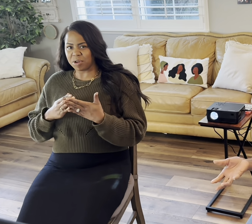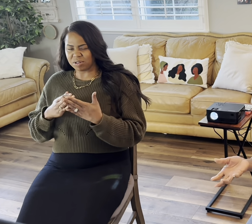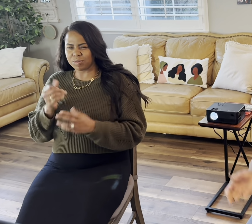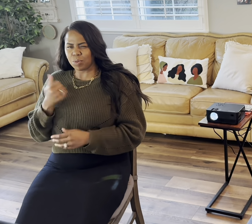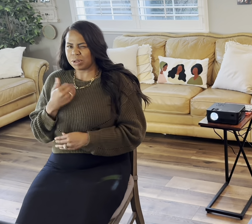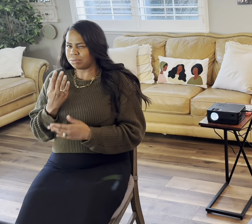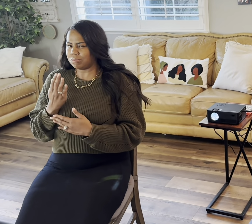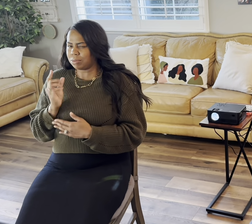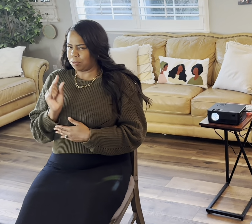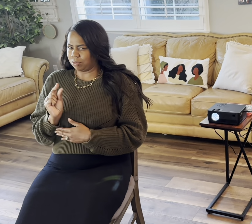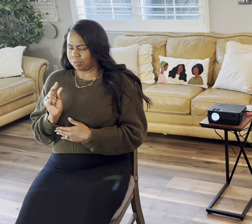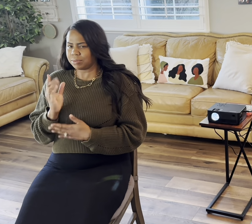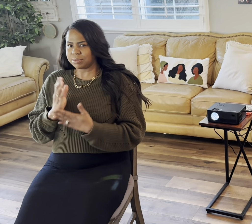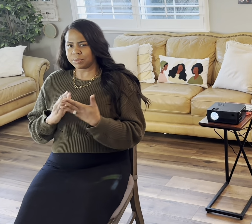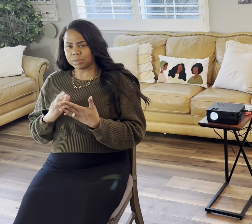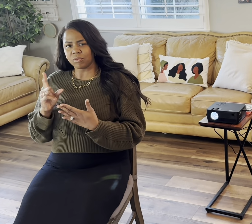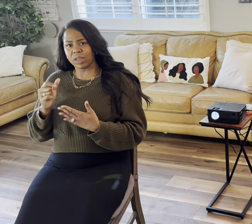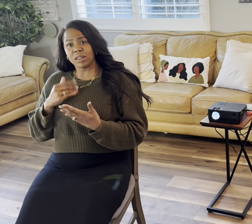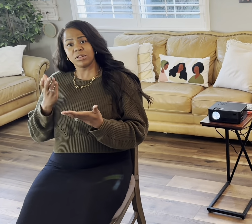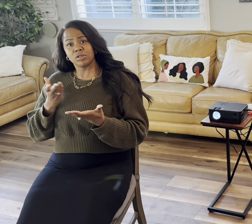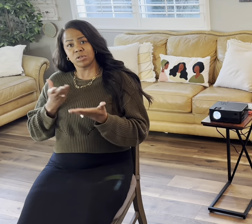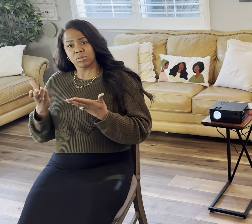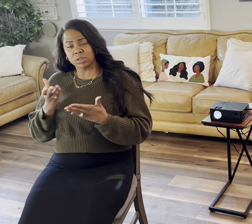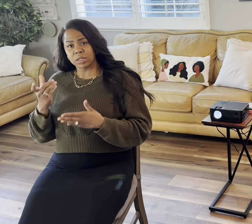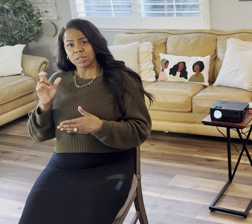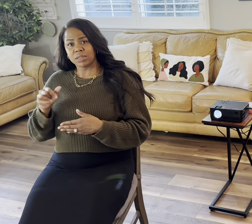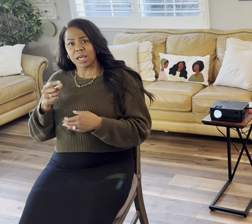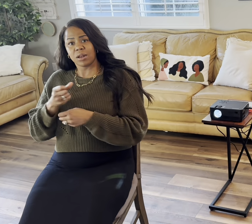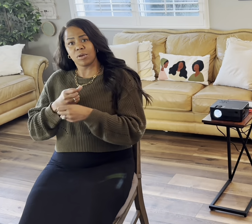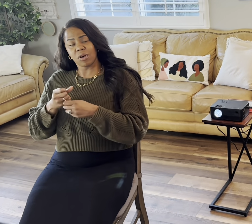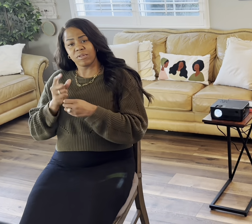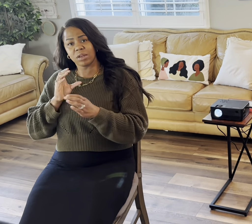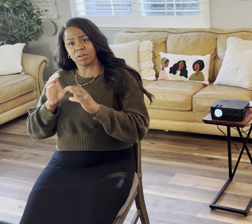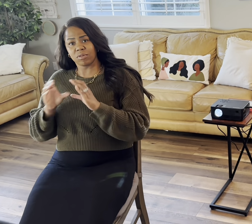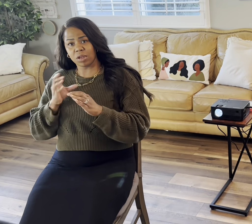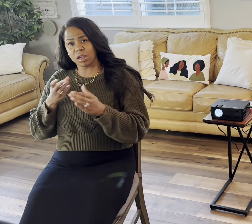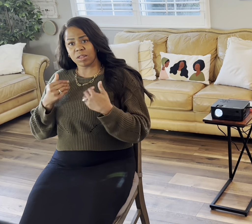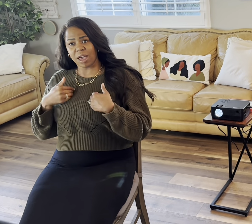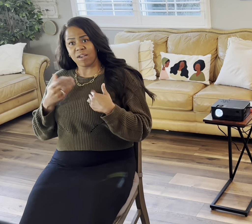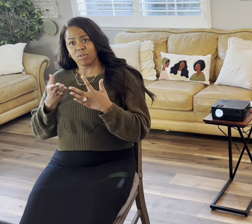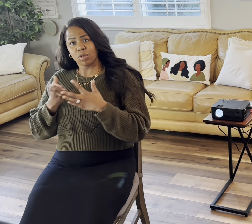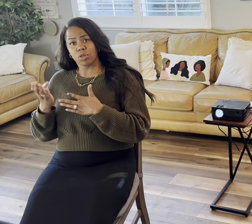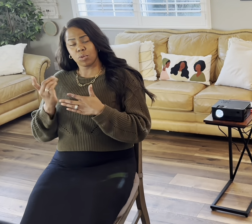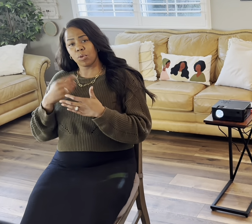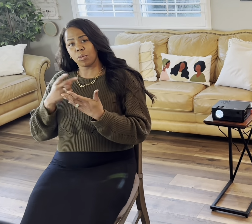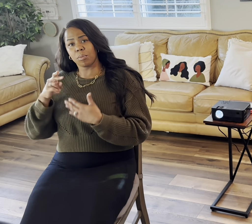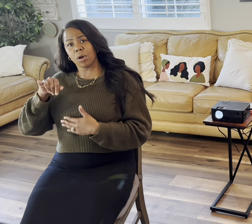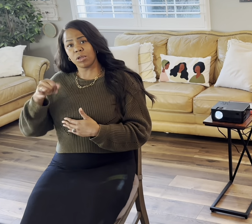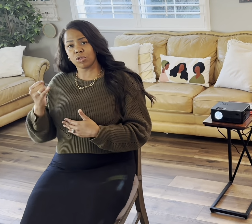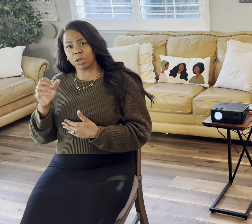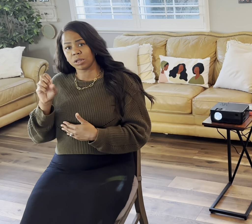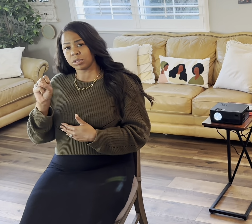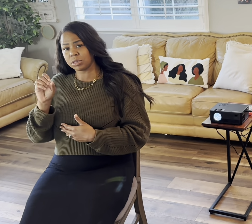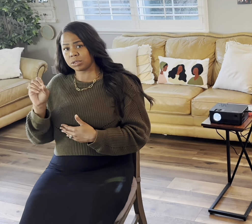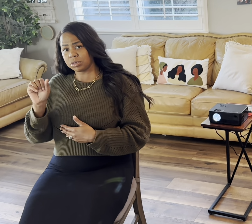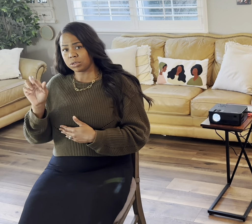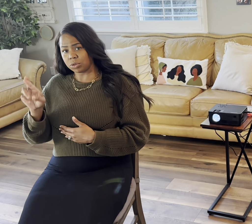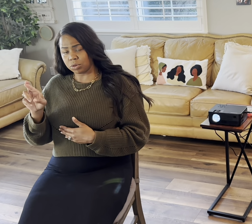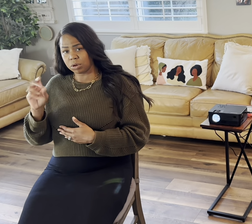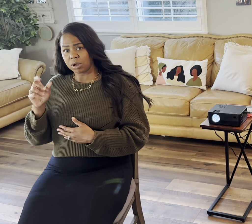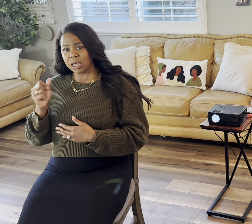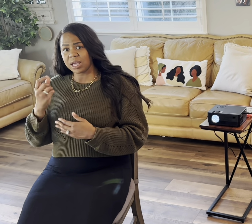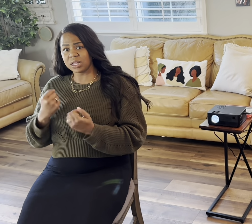small part, of the services that Coffee and Conversation provides through Project SOAR, sponsored by Sacramento